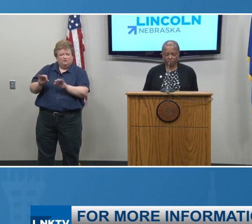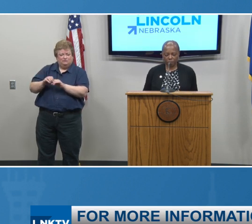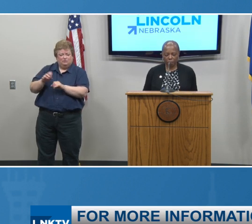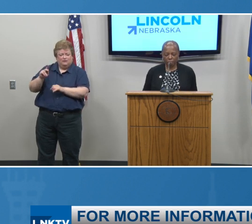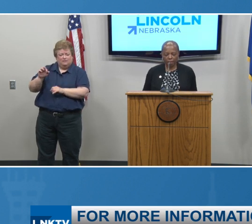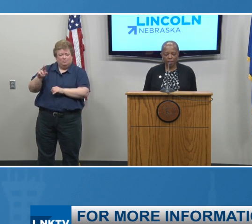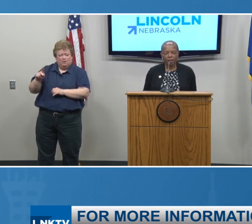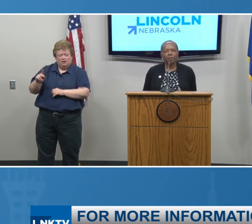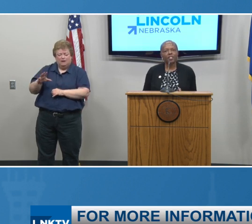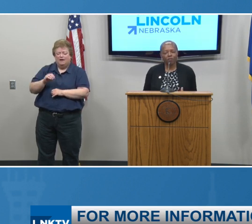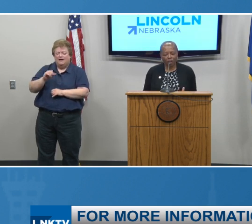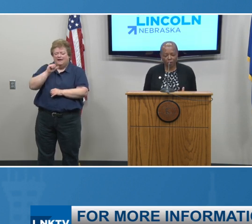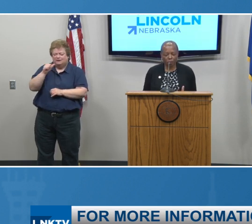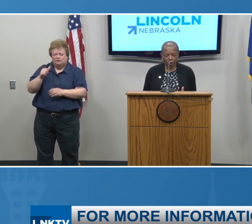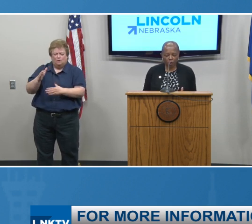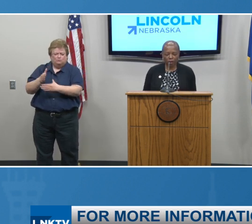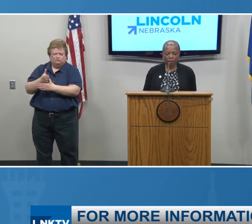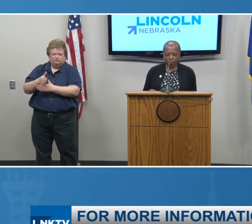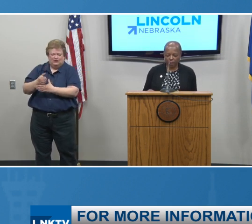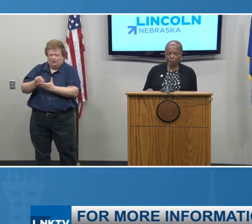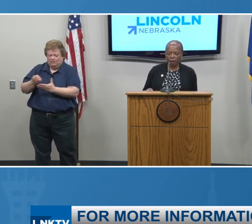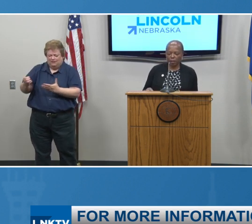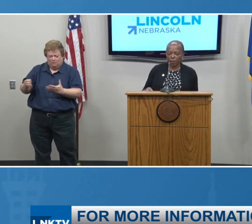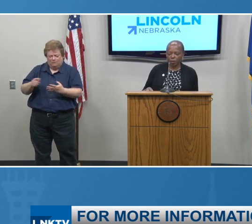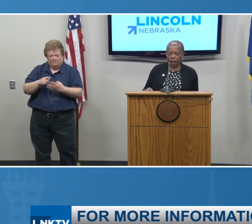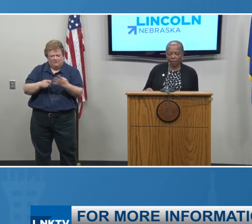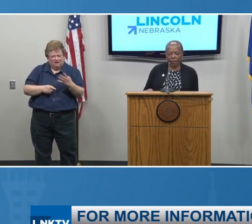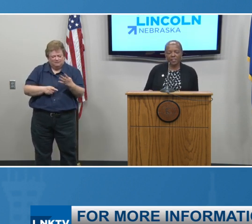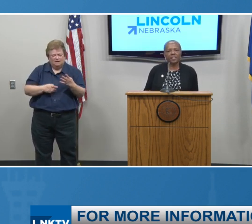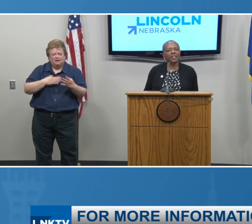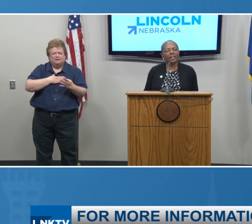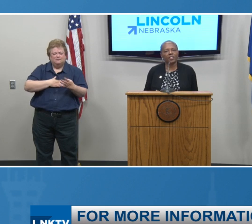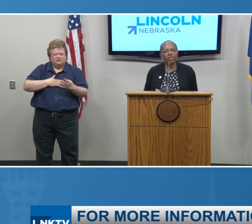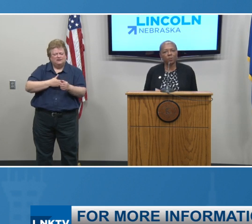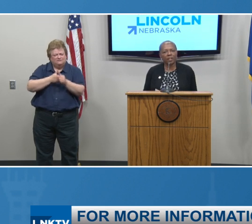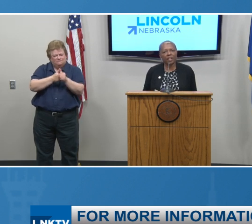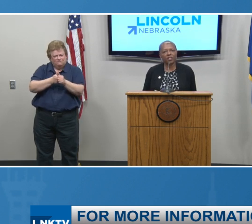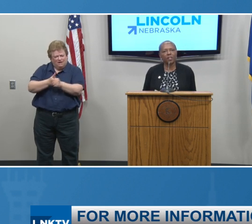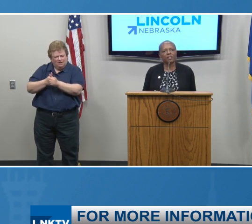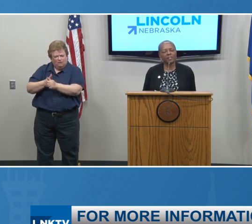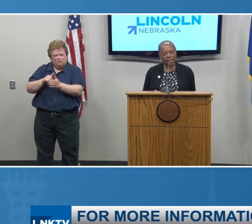equipment. Please follow the park, playground, and trail guidelines